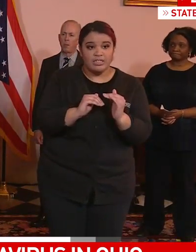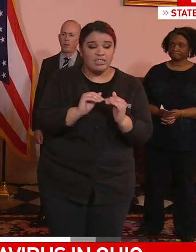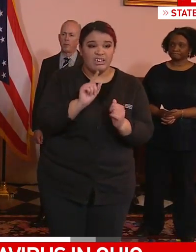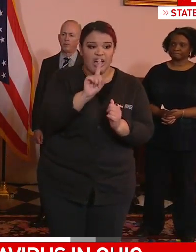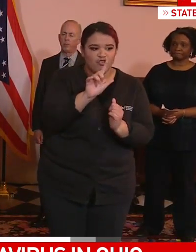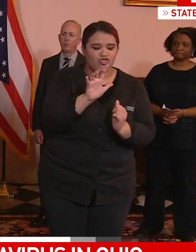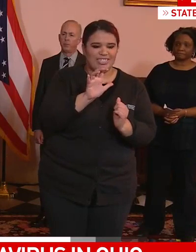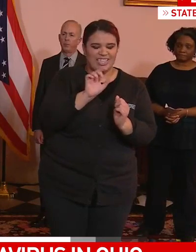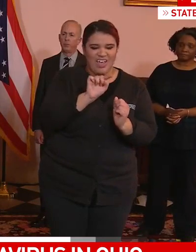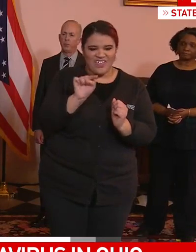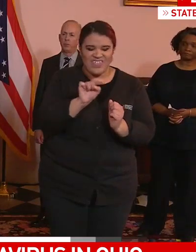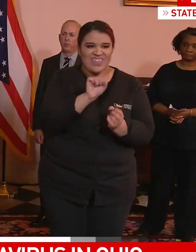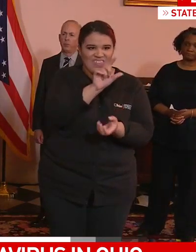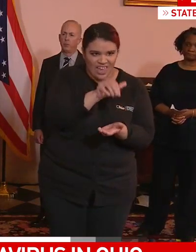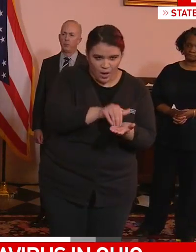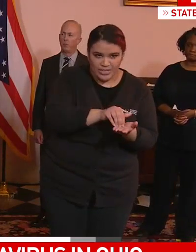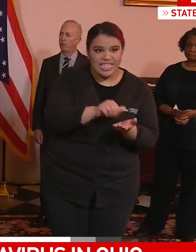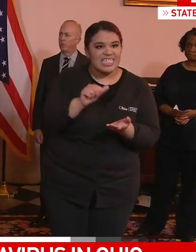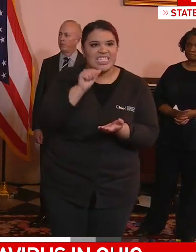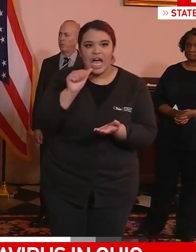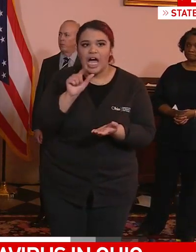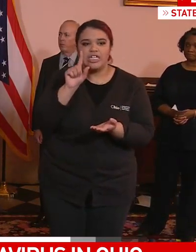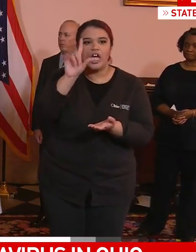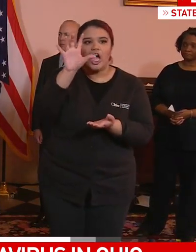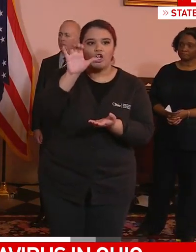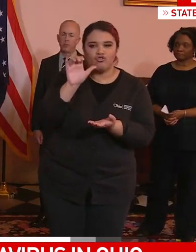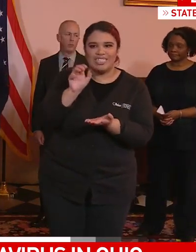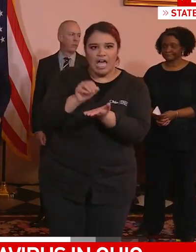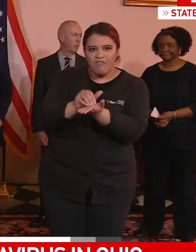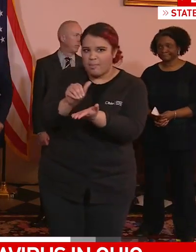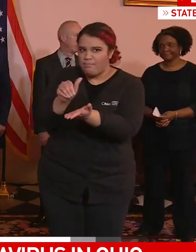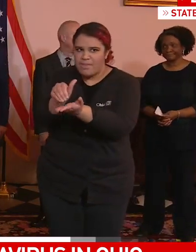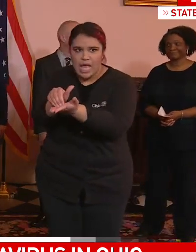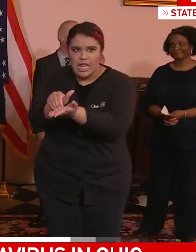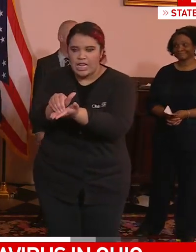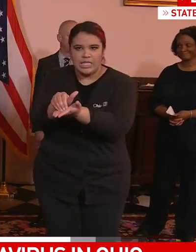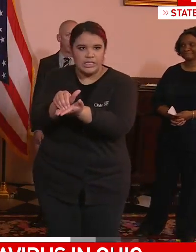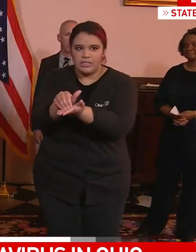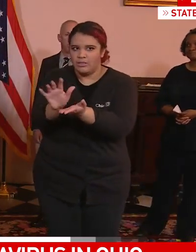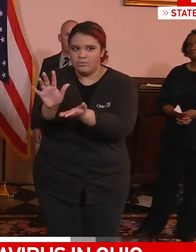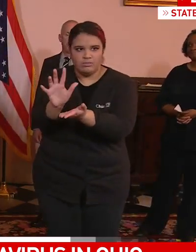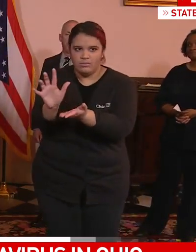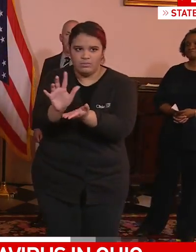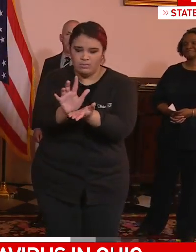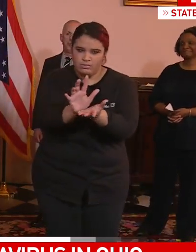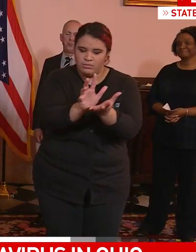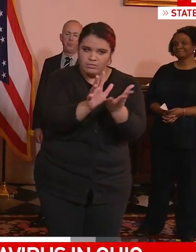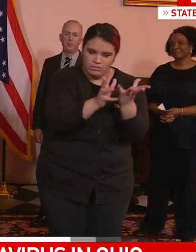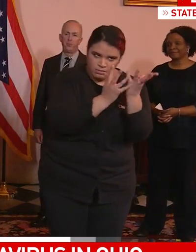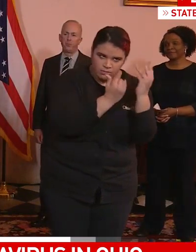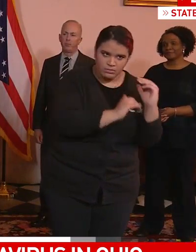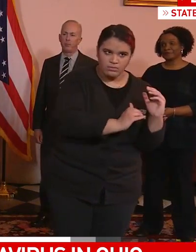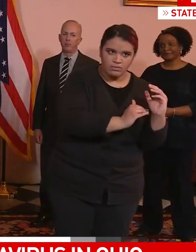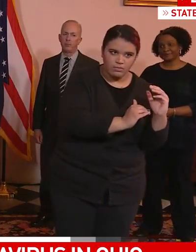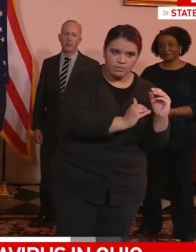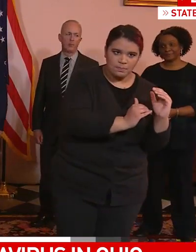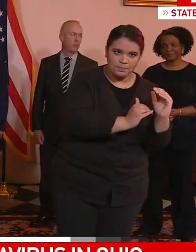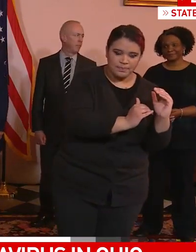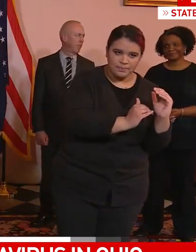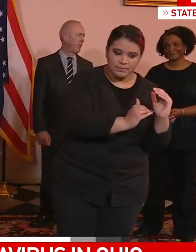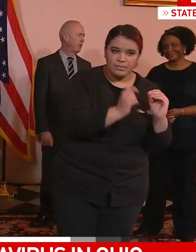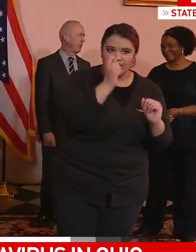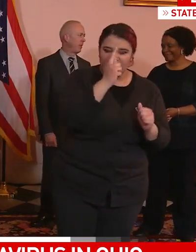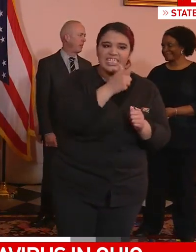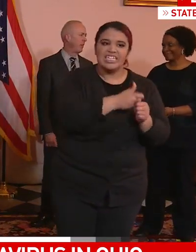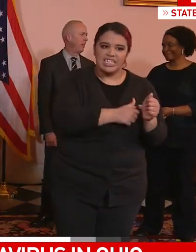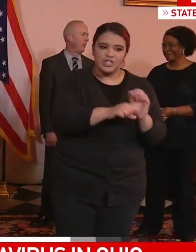of thousands when I saw the numbers, not in the millions. Yeah, we'll get you more exact numbers, but each state